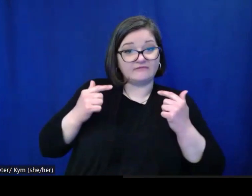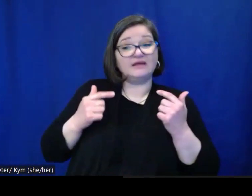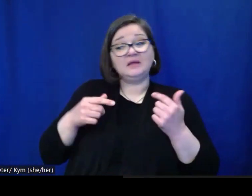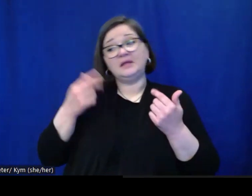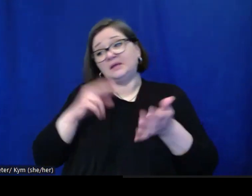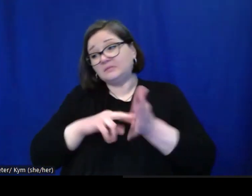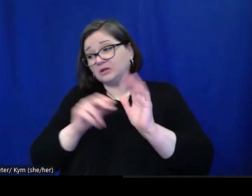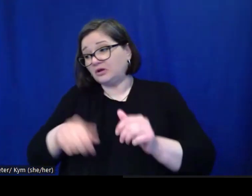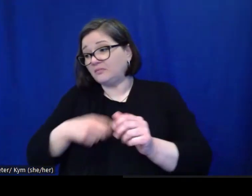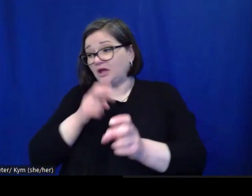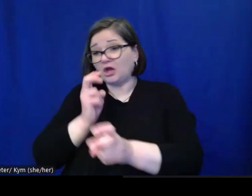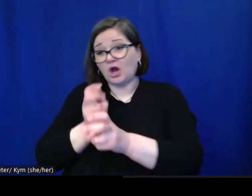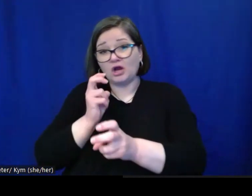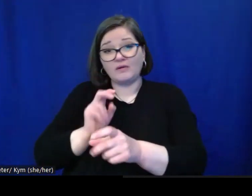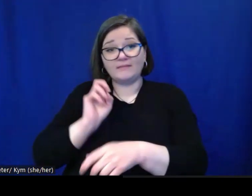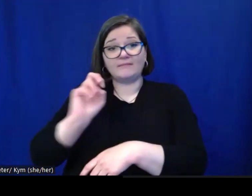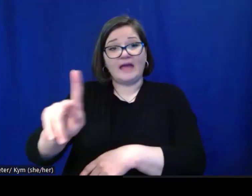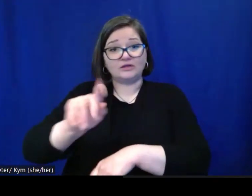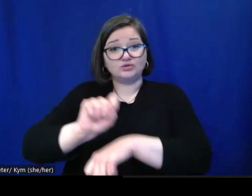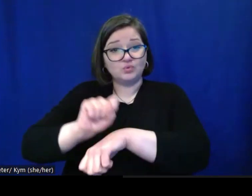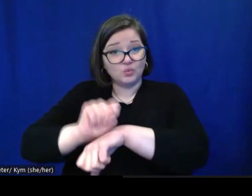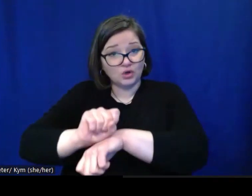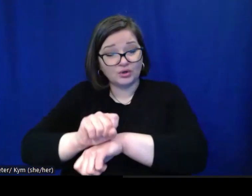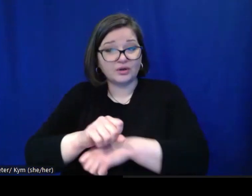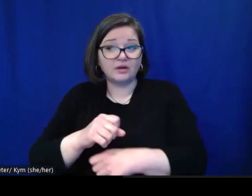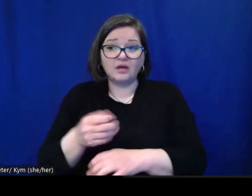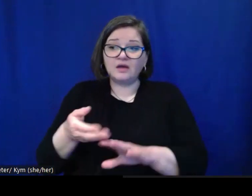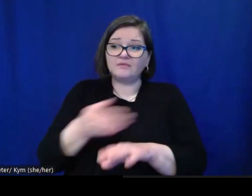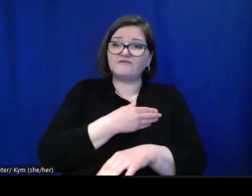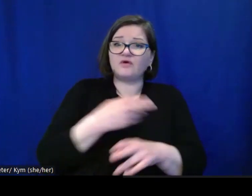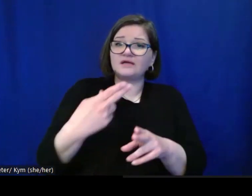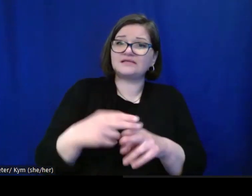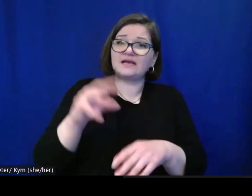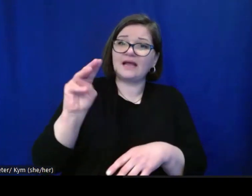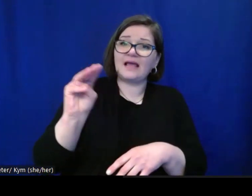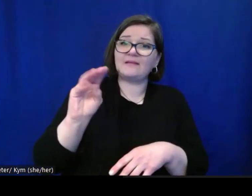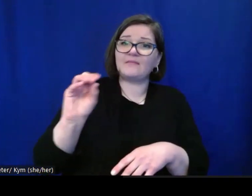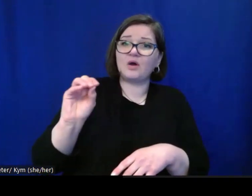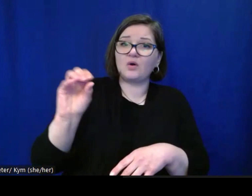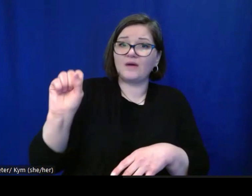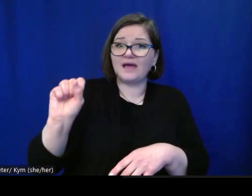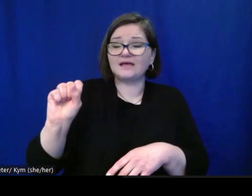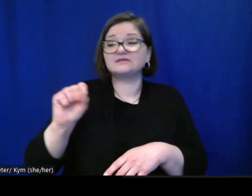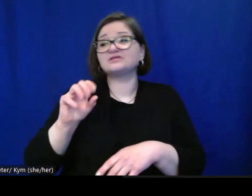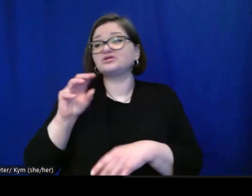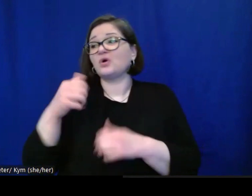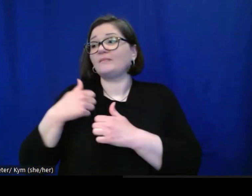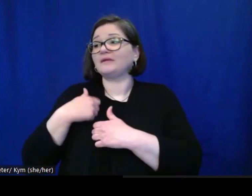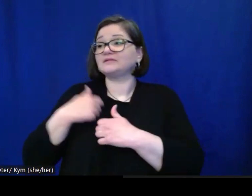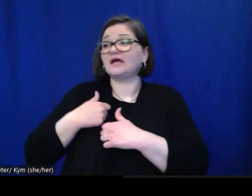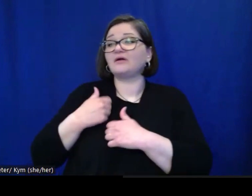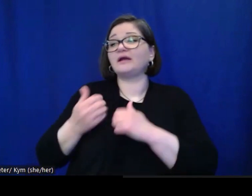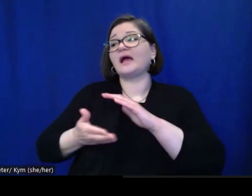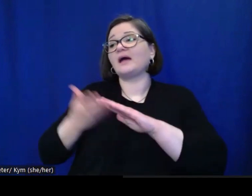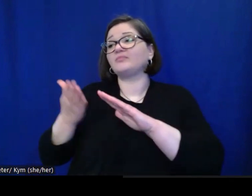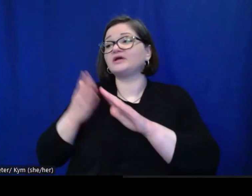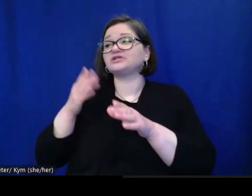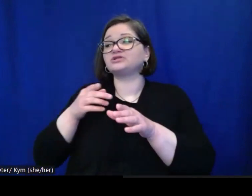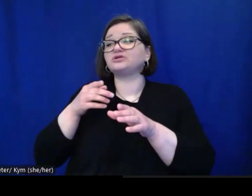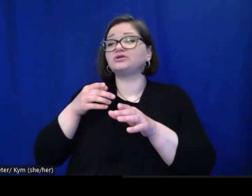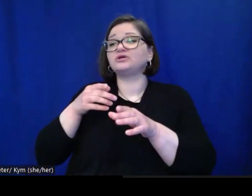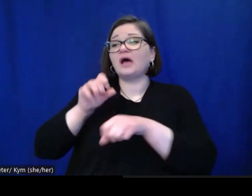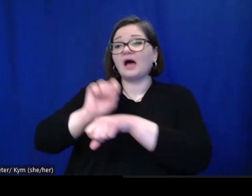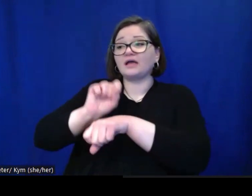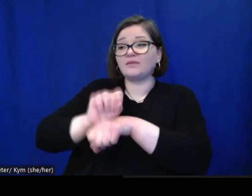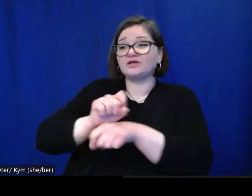rejoining the workforce. I mentioned a term earlier, MOS, which stands for Military Operational Occupational Specialty,